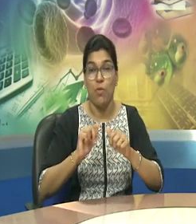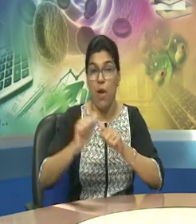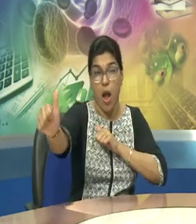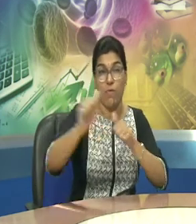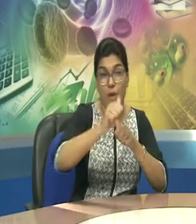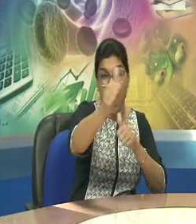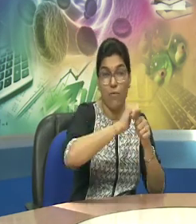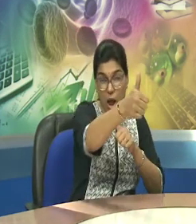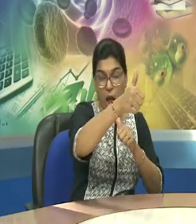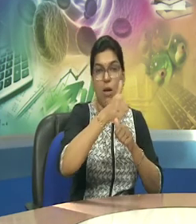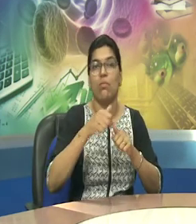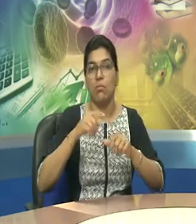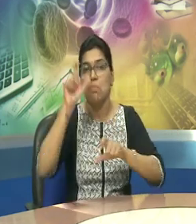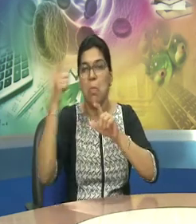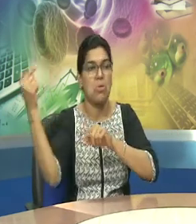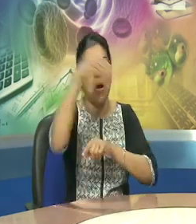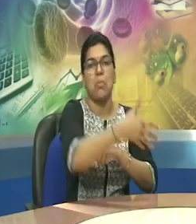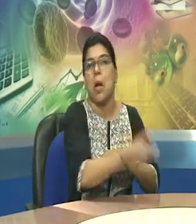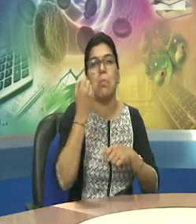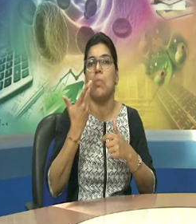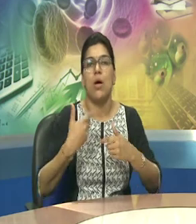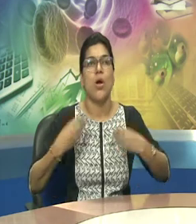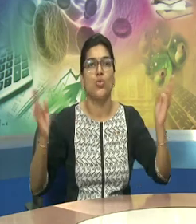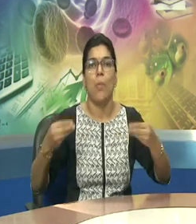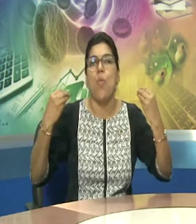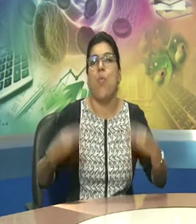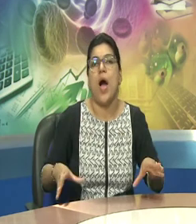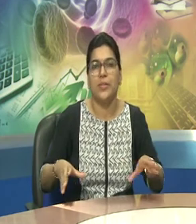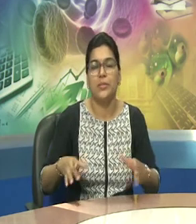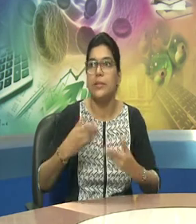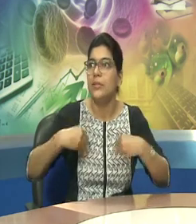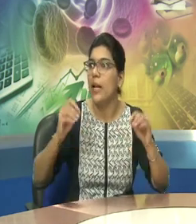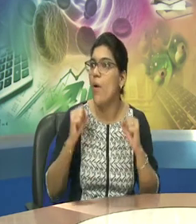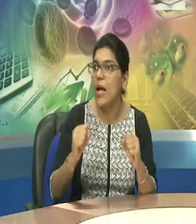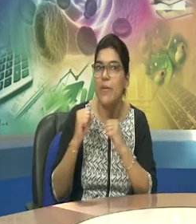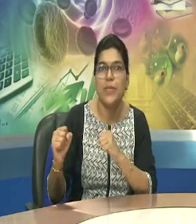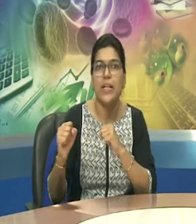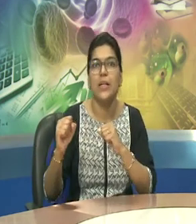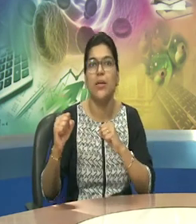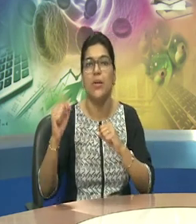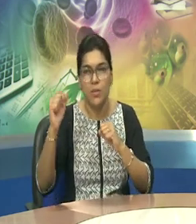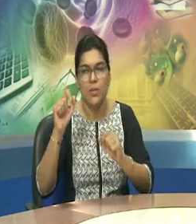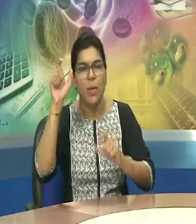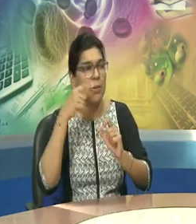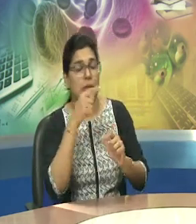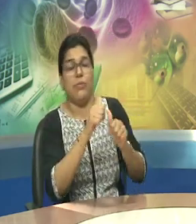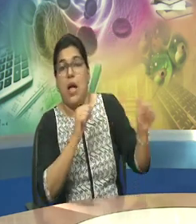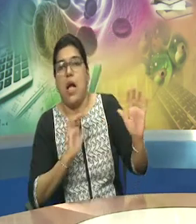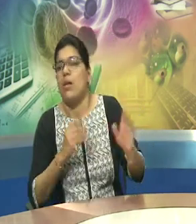facilities, etc. It is very important to find a right location for